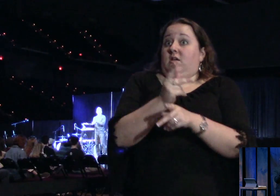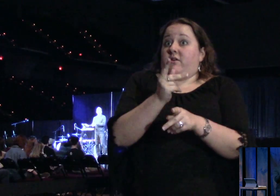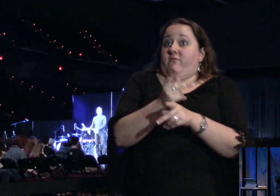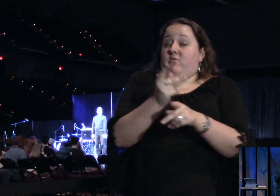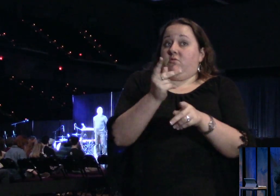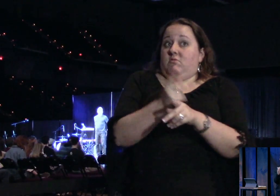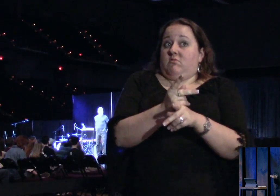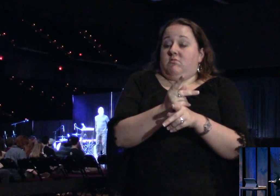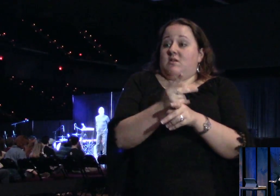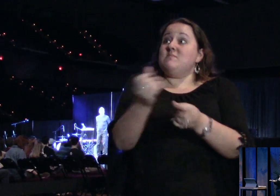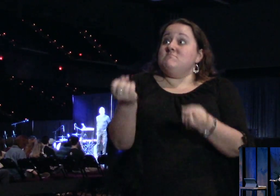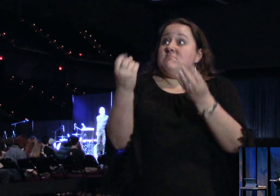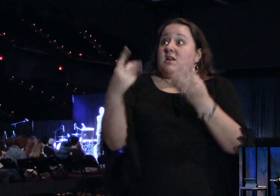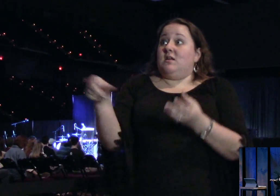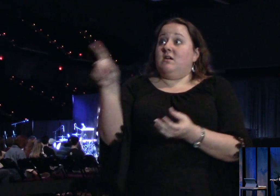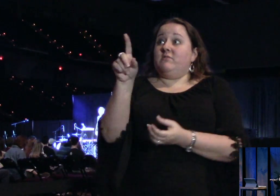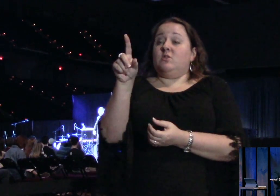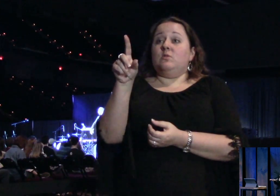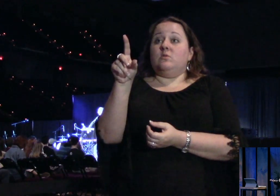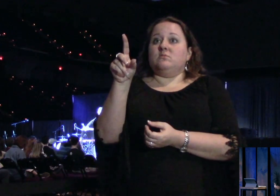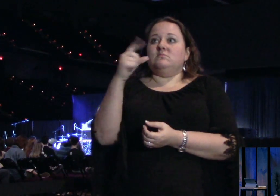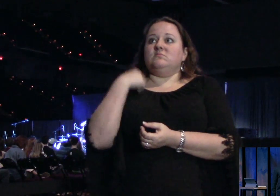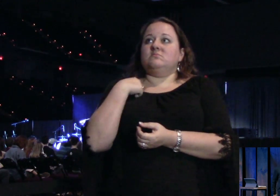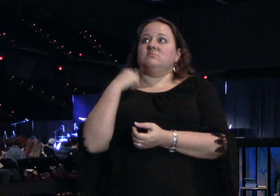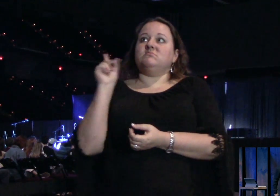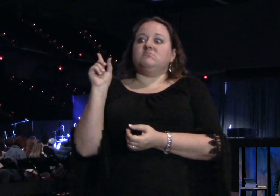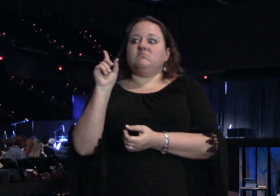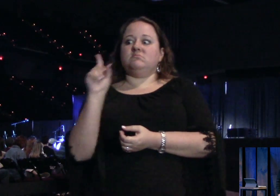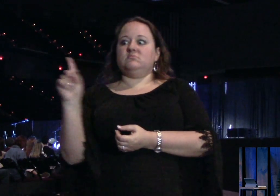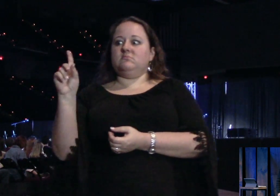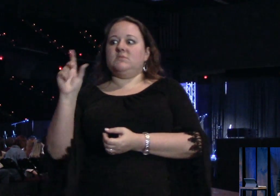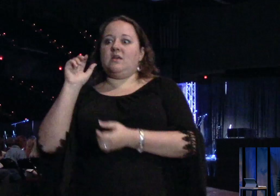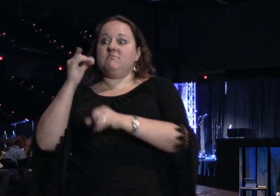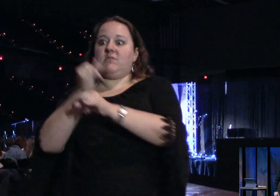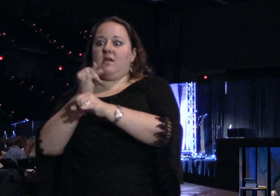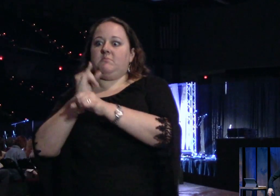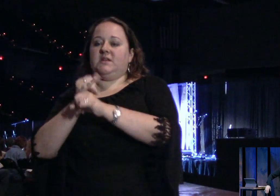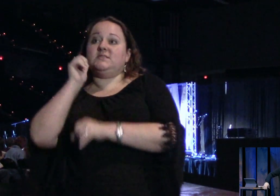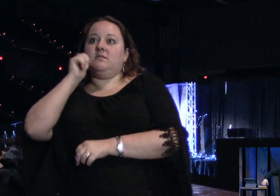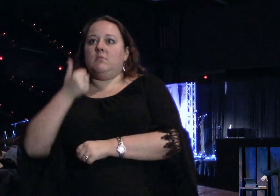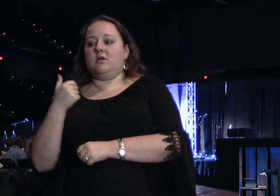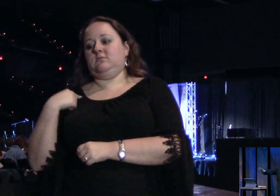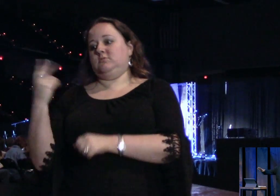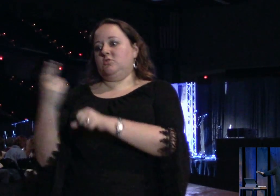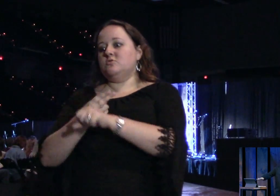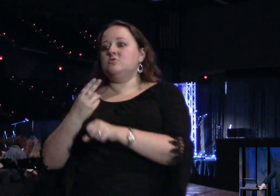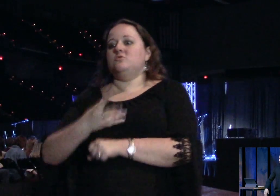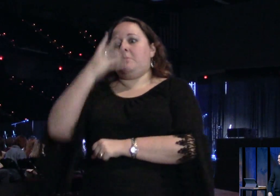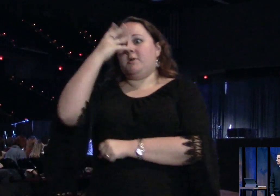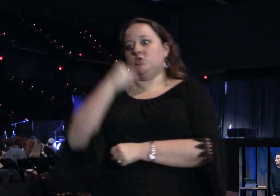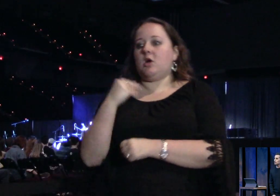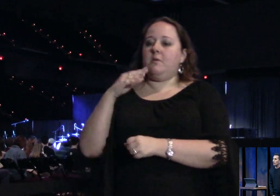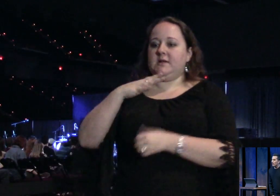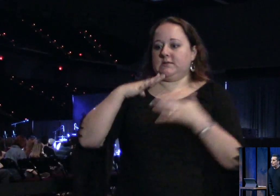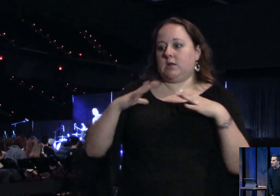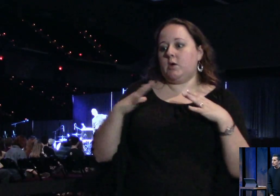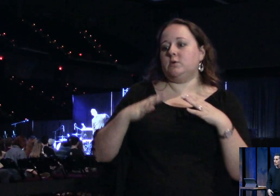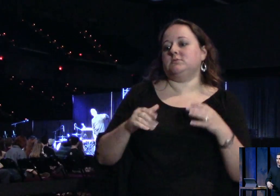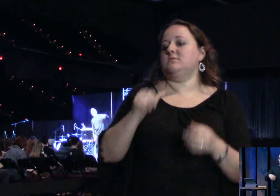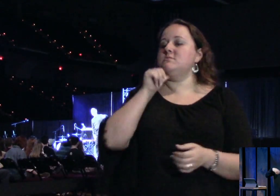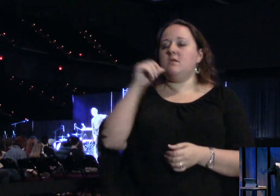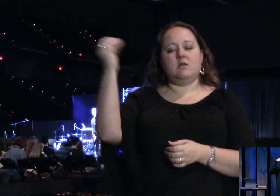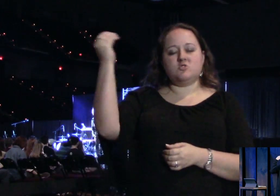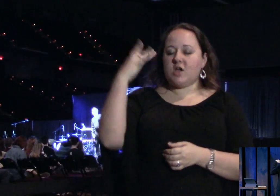Like, if we aren't careful, many of you guys are going to be walking around campus tomorrow in your